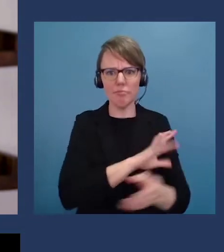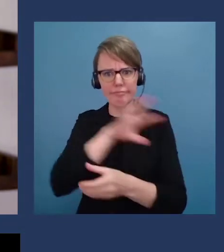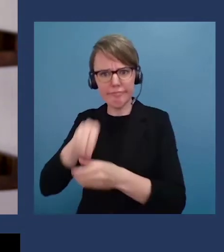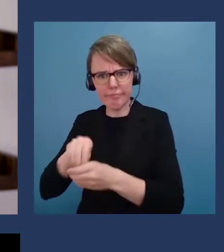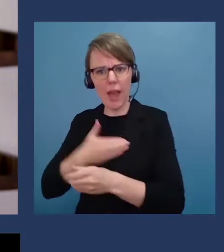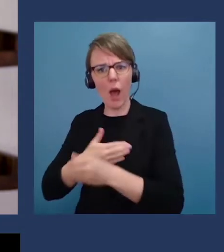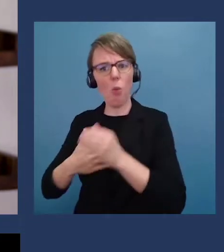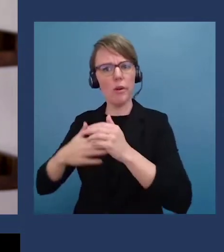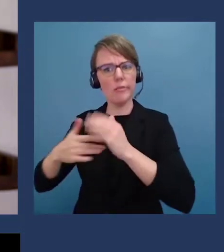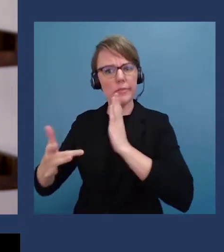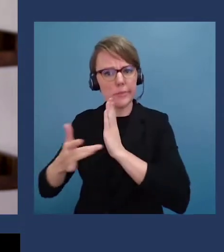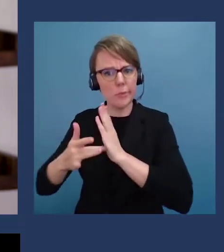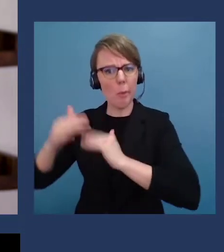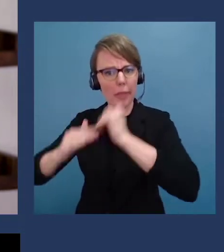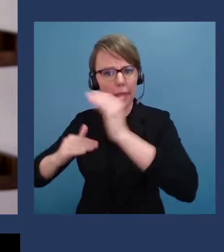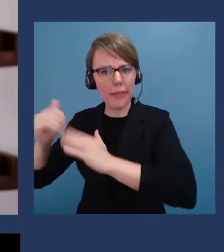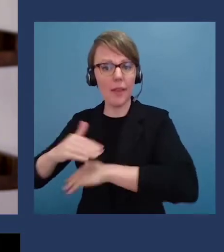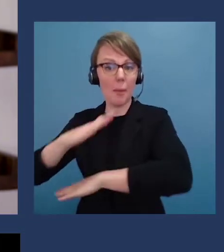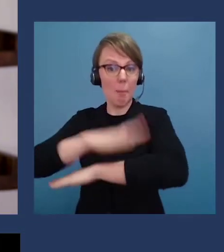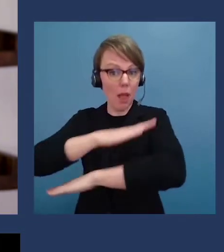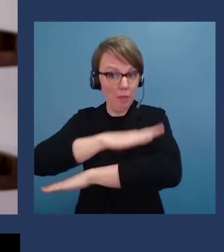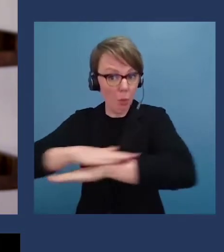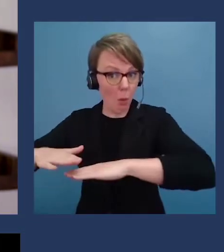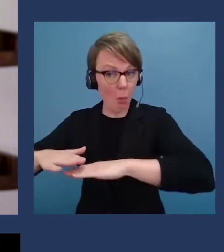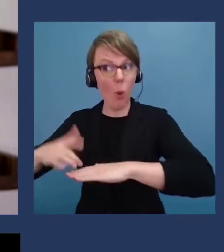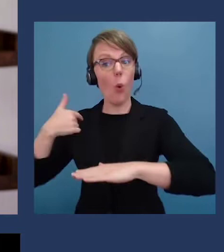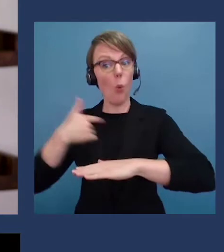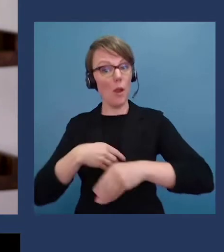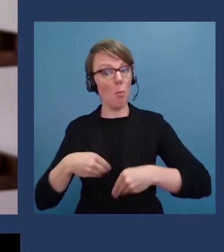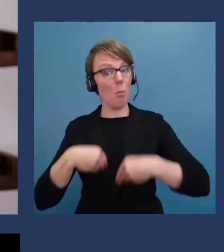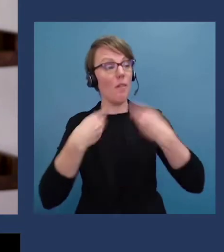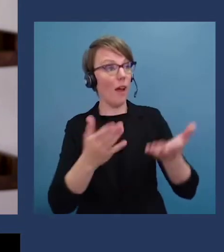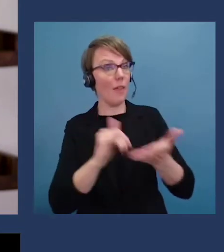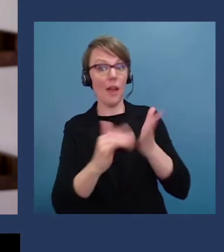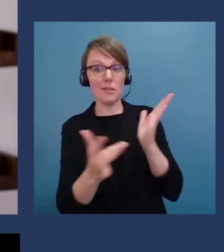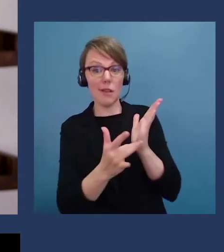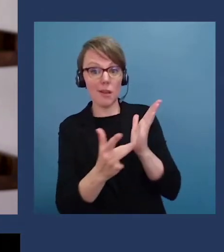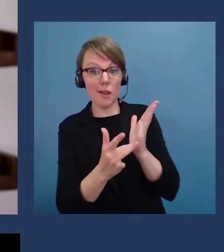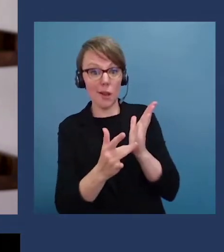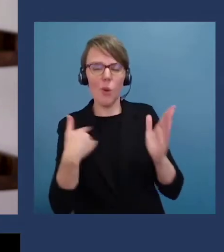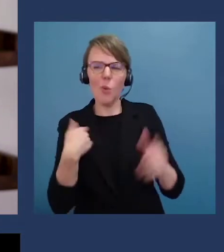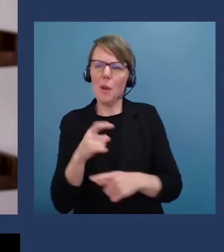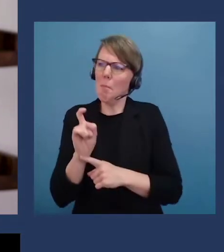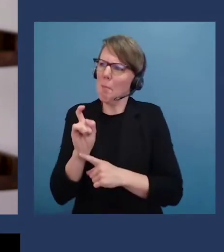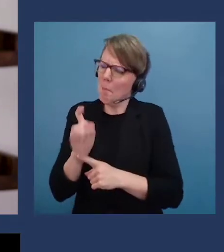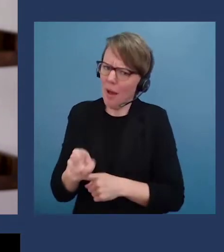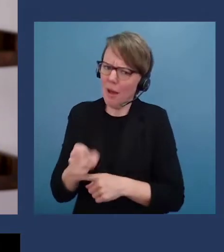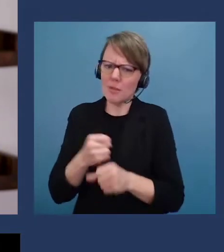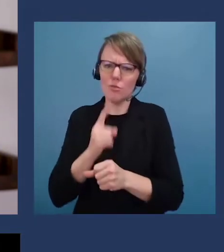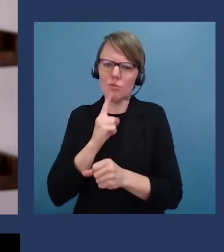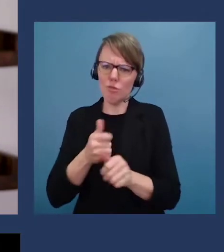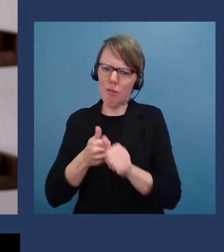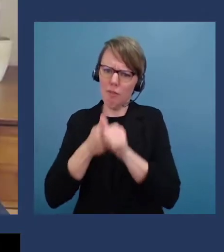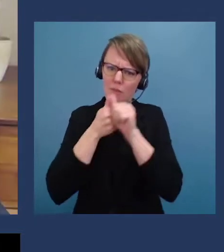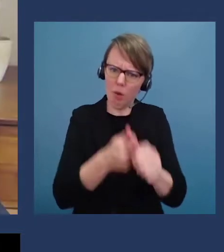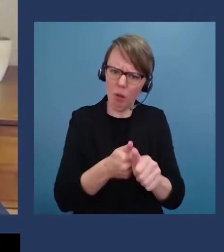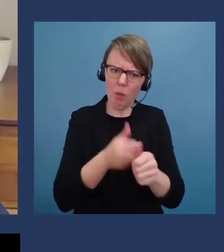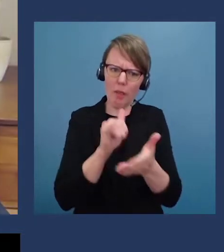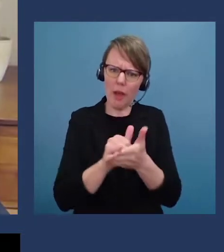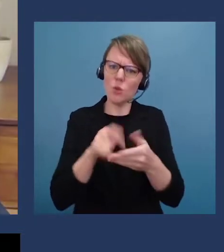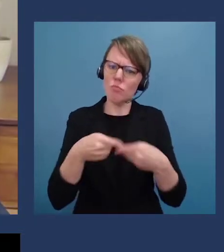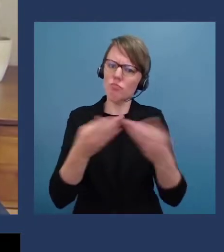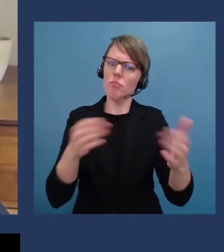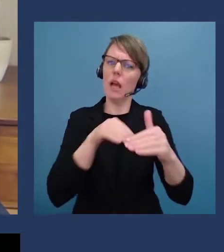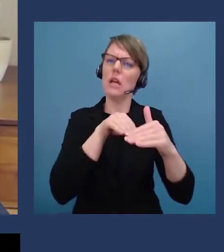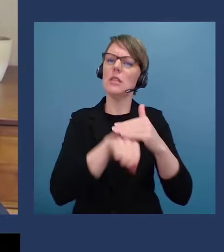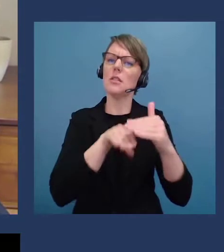empower everyone, we can, in fact, advance technology and benefit everyone that much more. And so that's, I think,